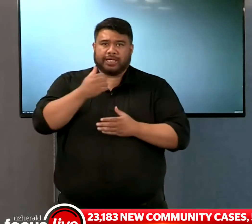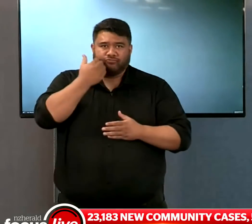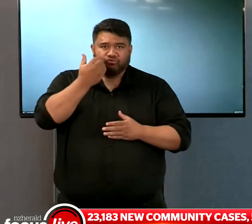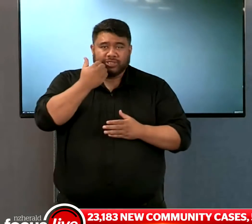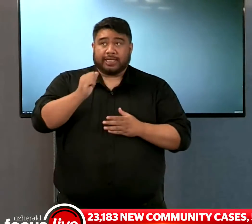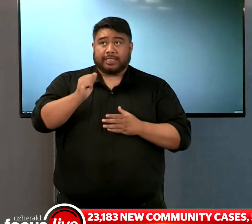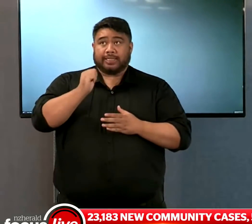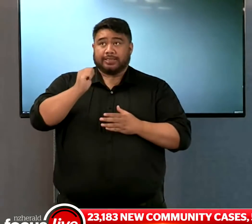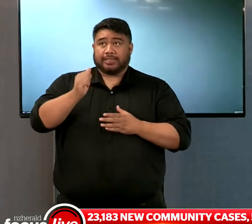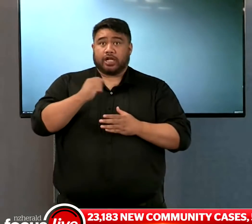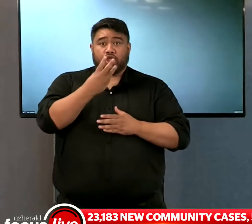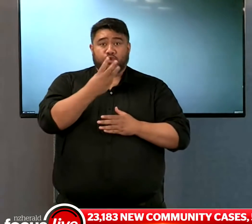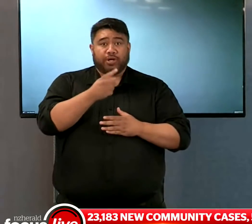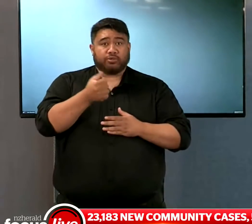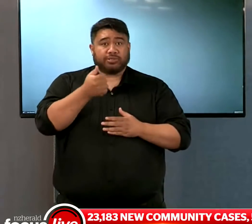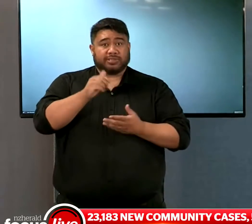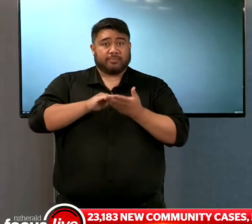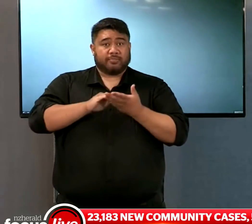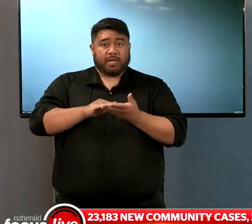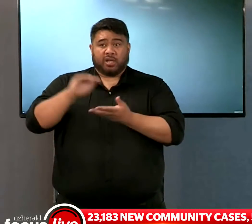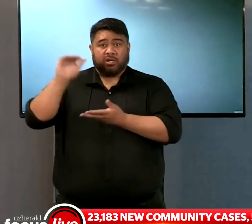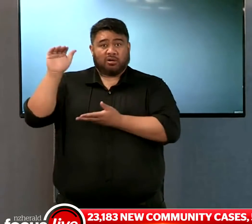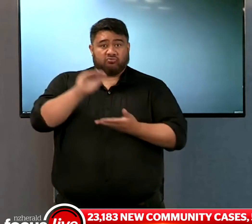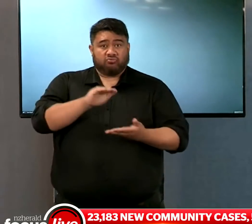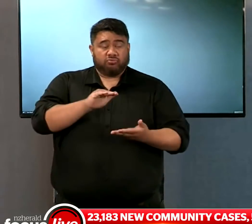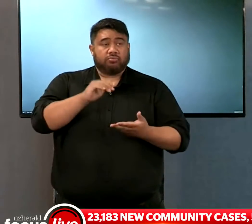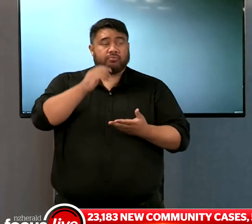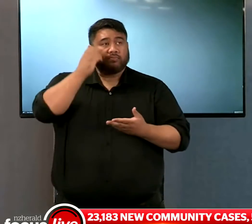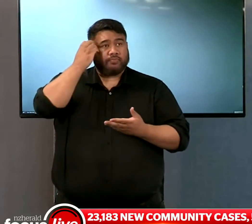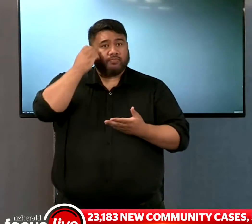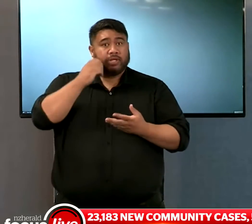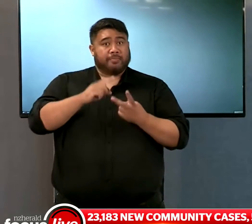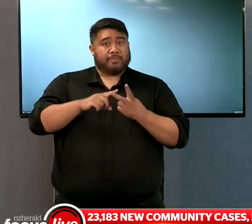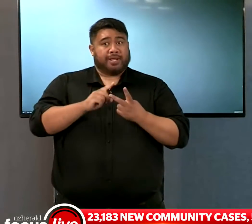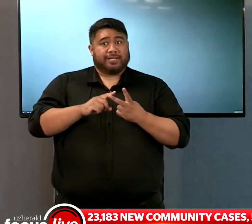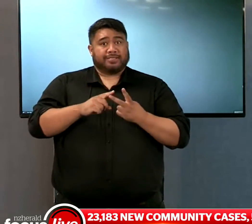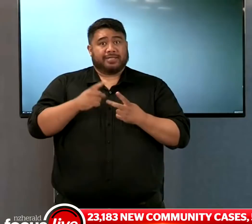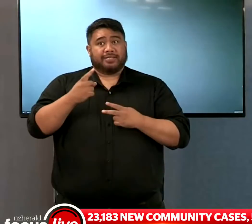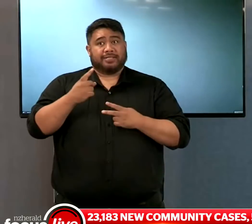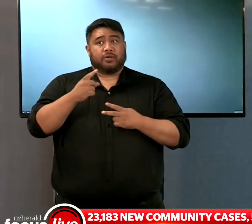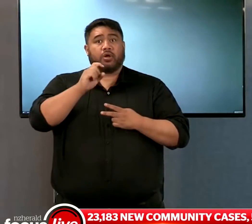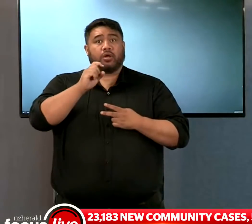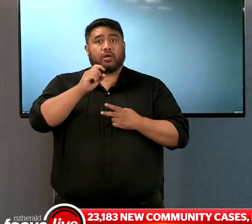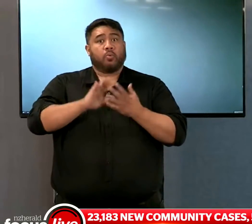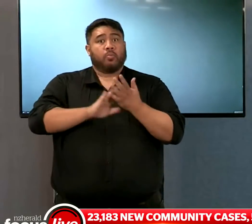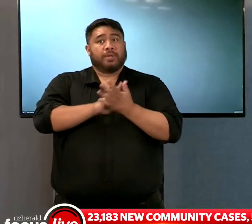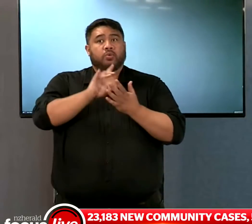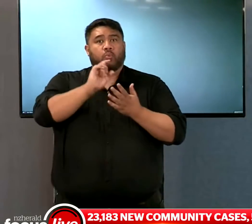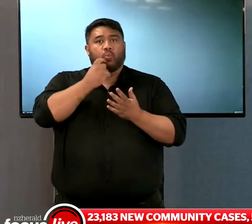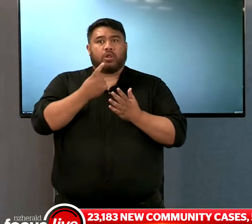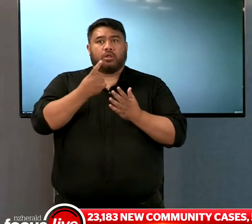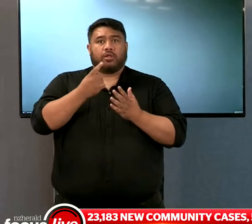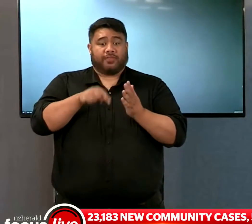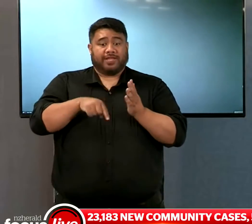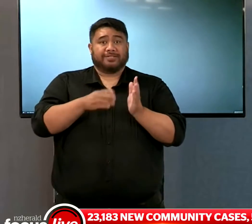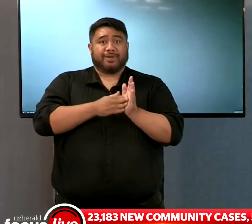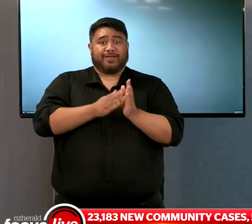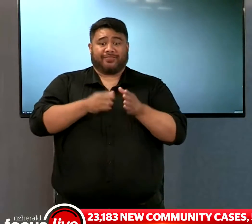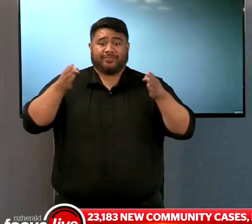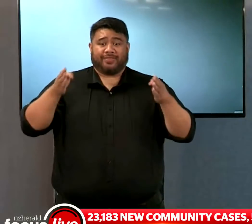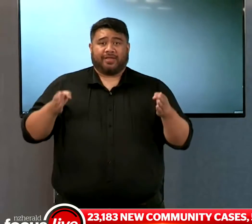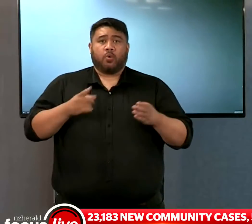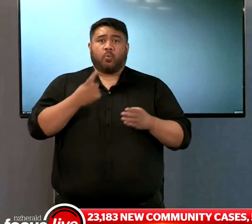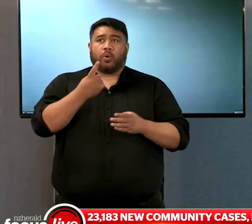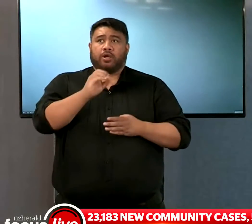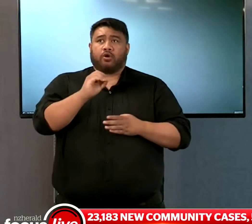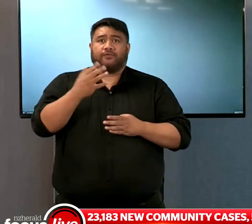a further 3.6 million rapid antigen tests arrived, and there are just over 100 million on order between now and the end of